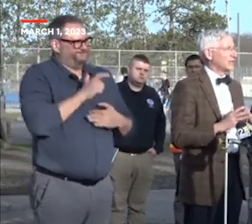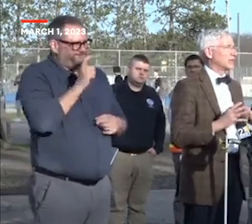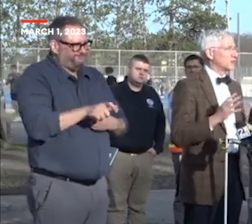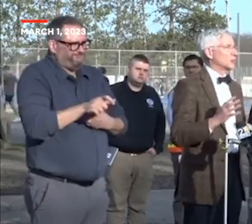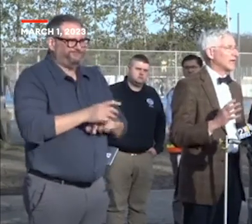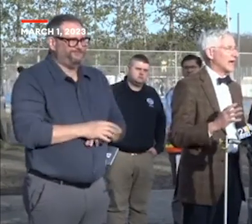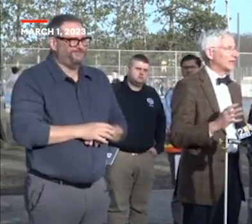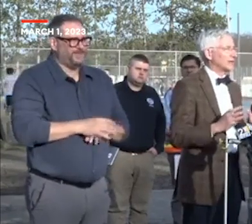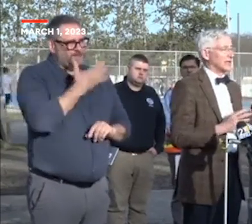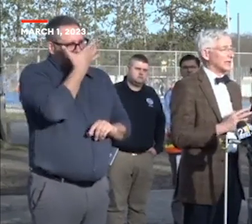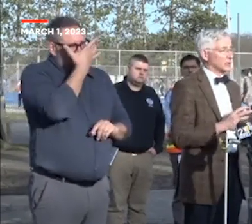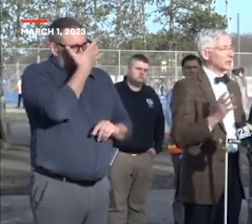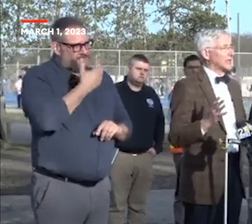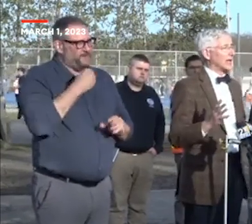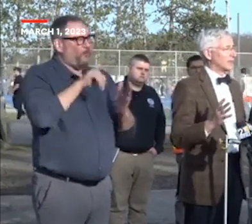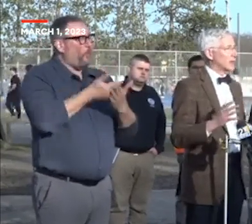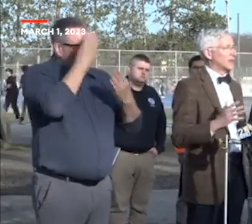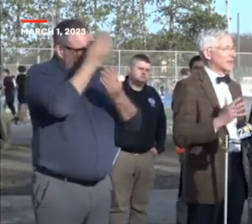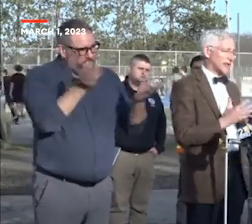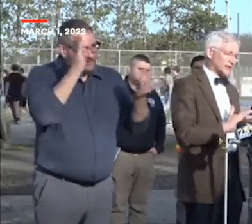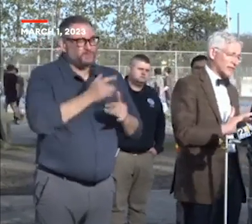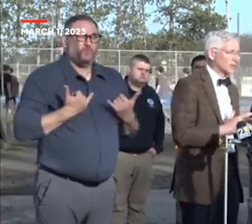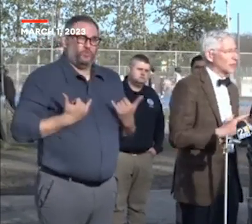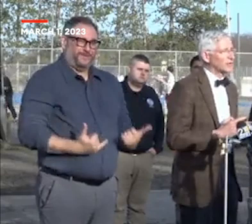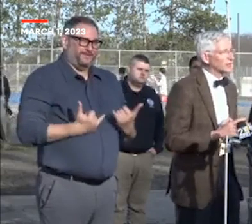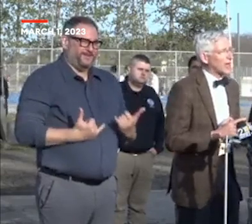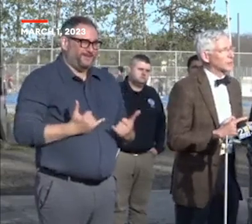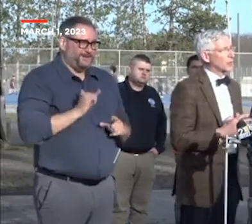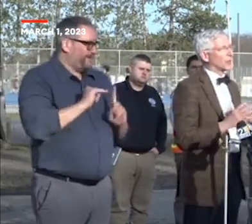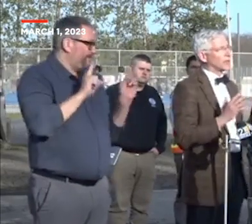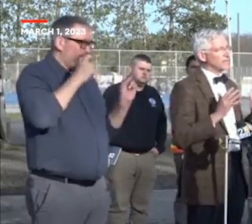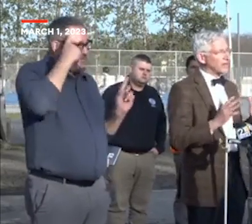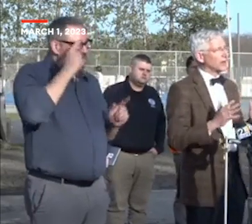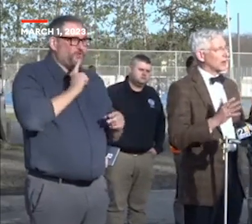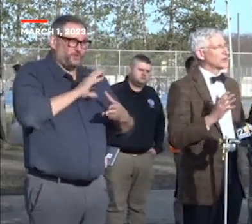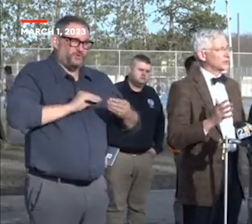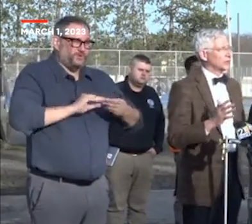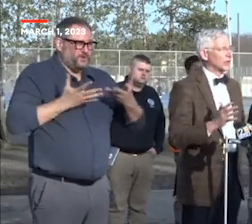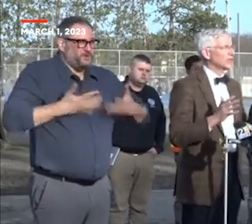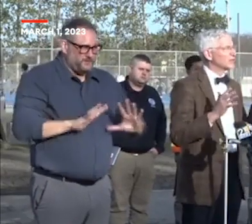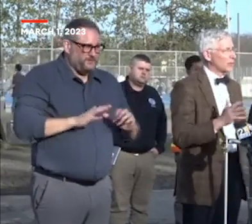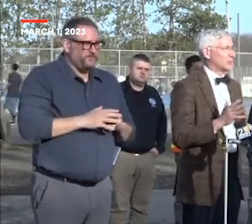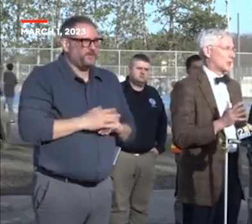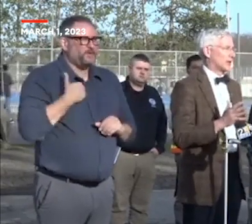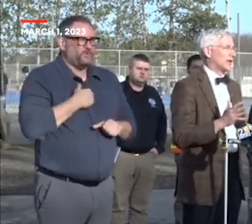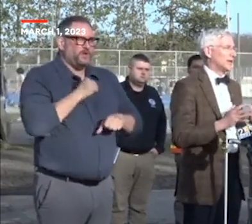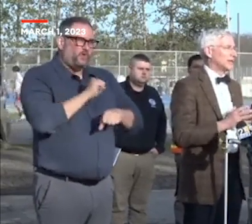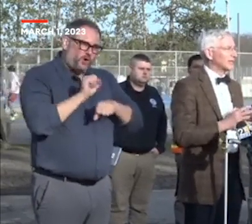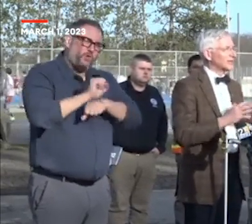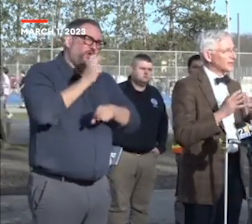the information we have in real time, the way that, as Governor DeWine described, we are working very hard to do, is so